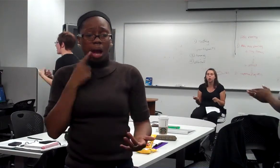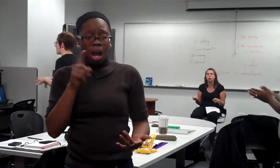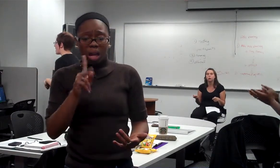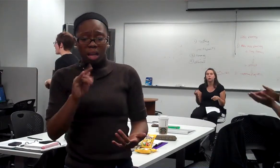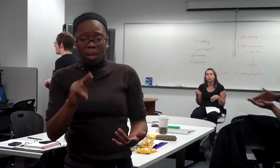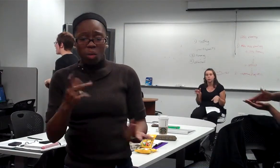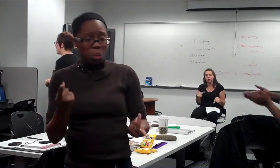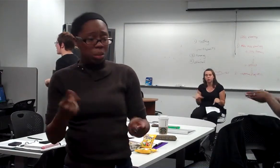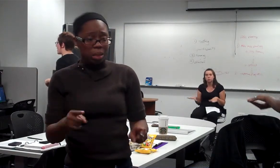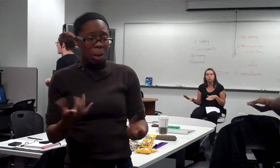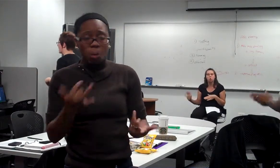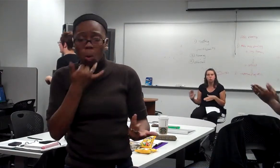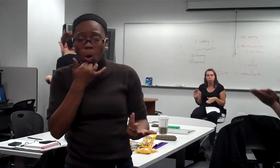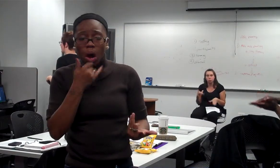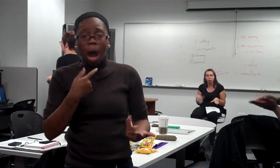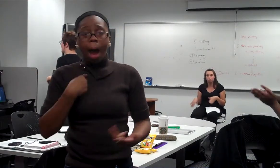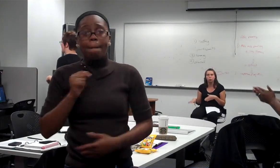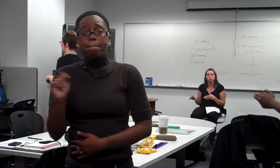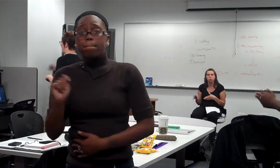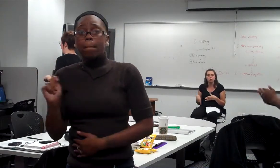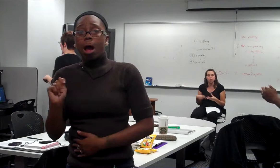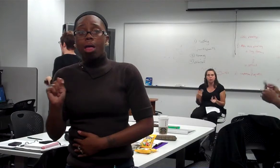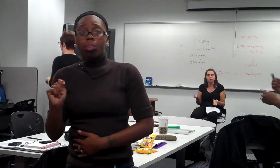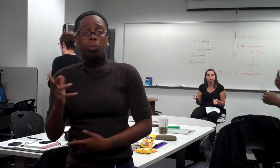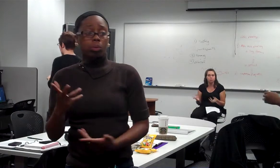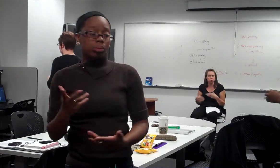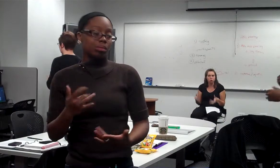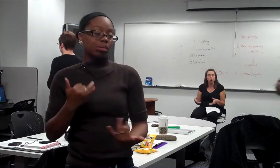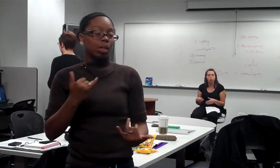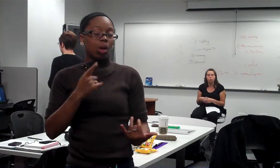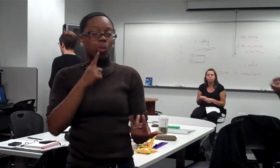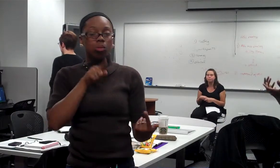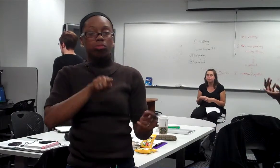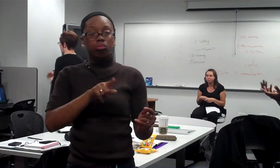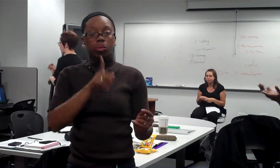well, let's pull over the boat and you can go.